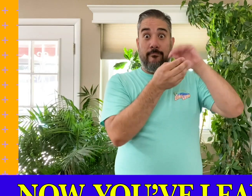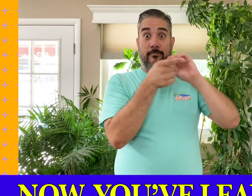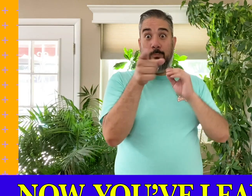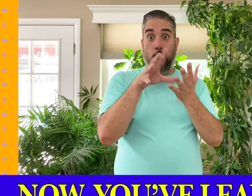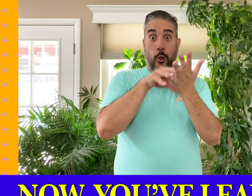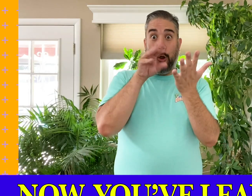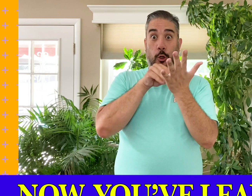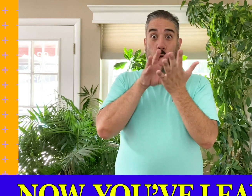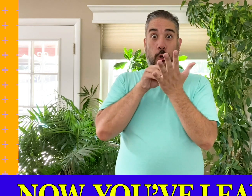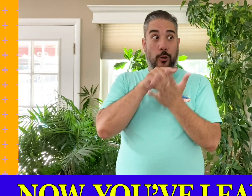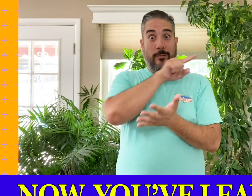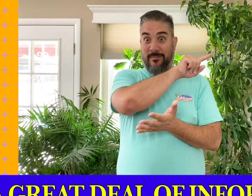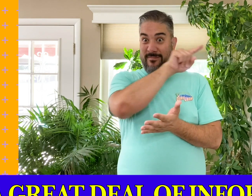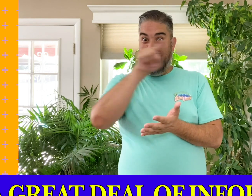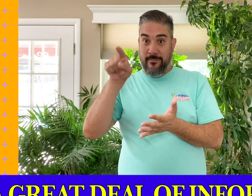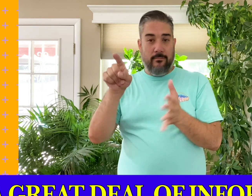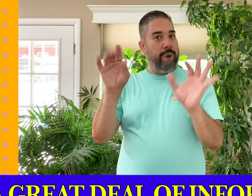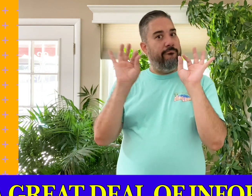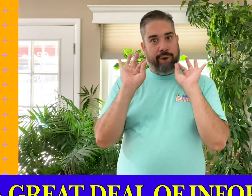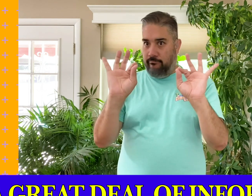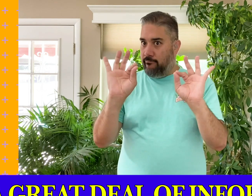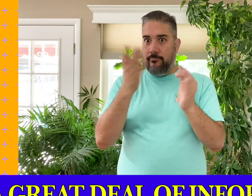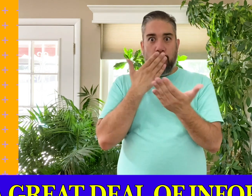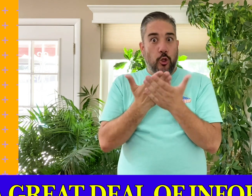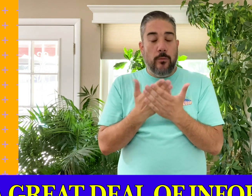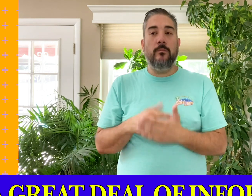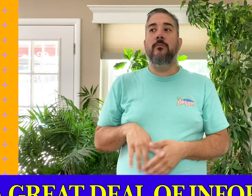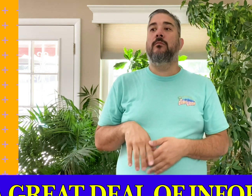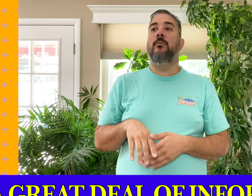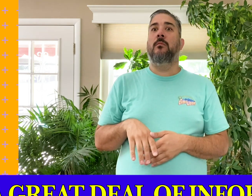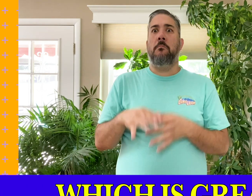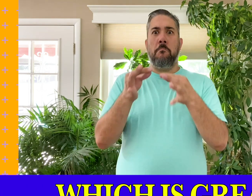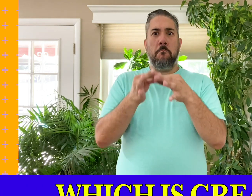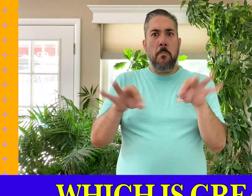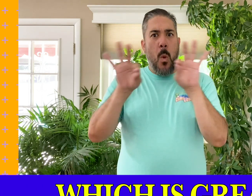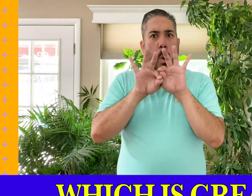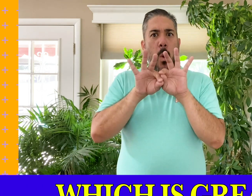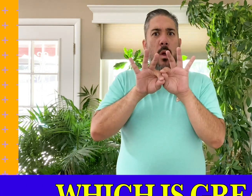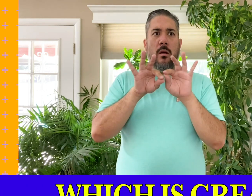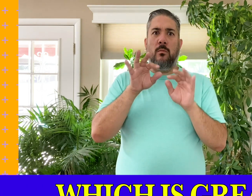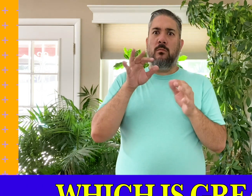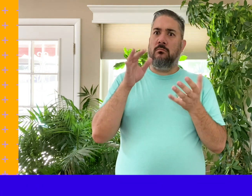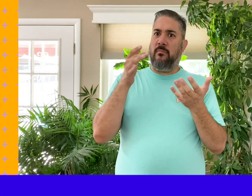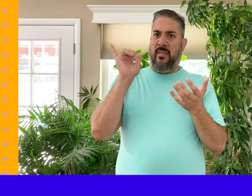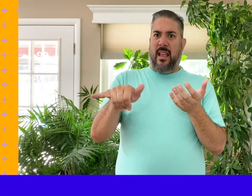Now, you've learned a great deal of information, which is great.